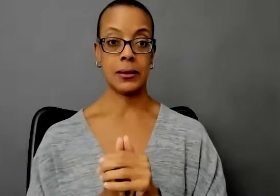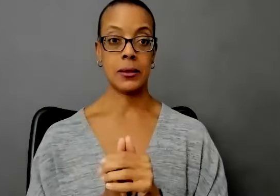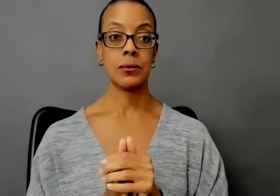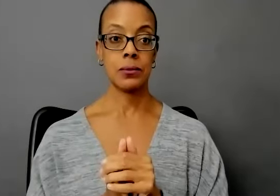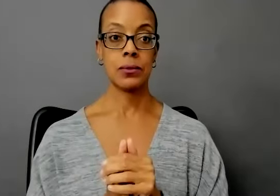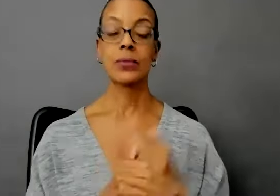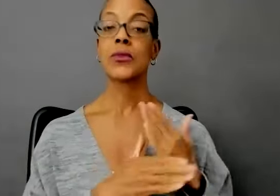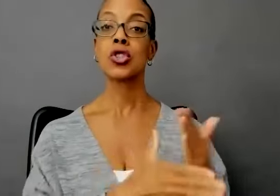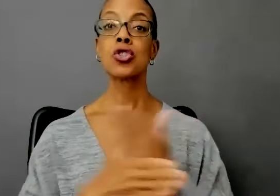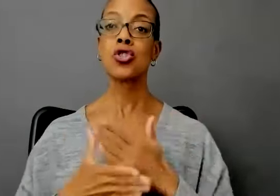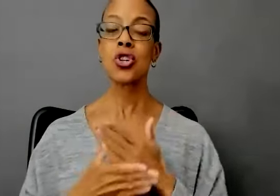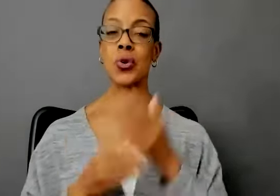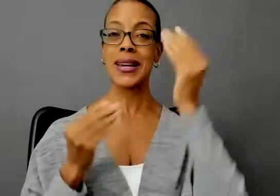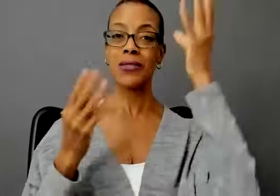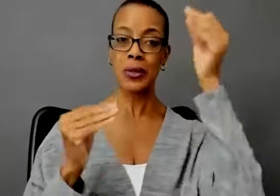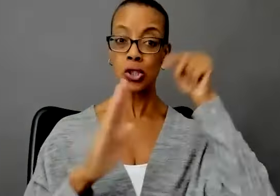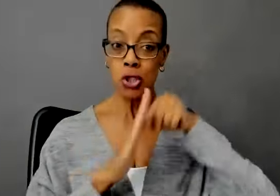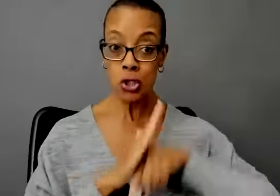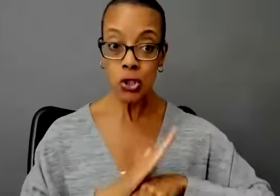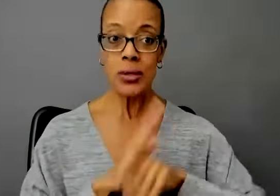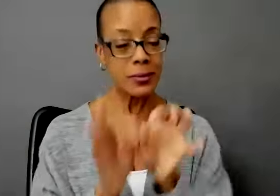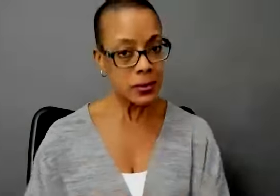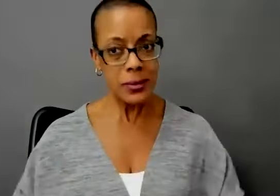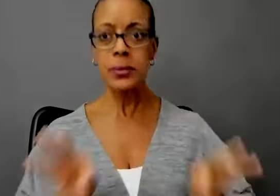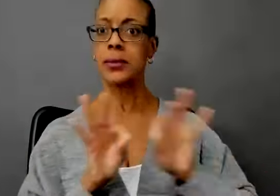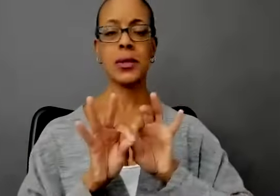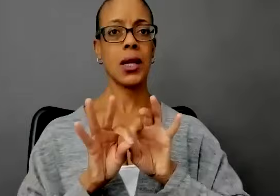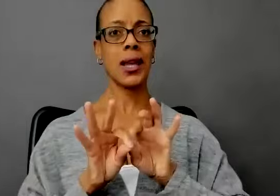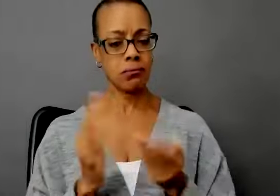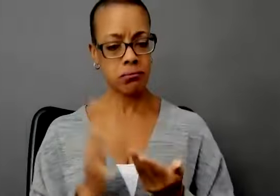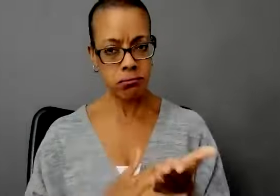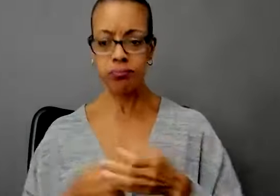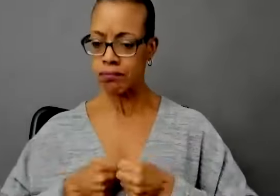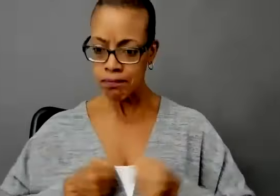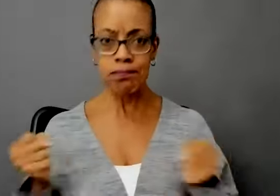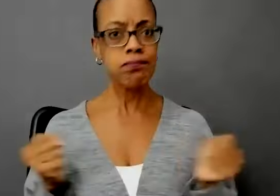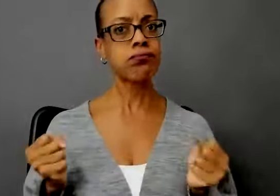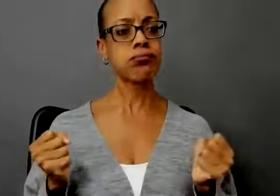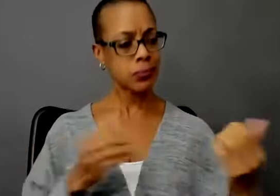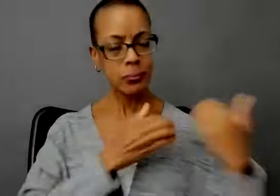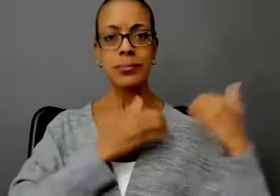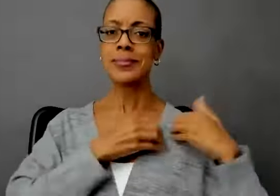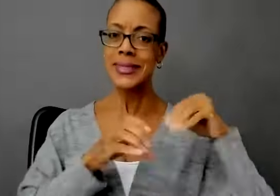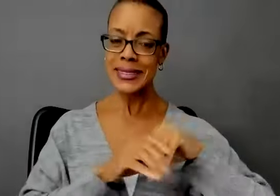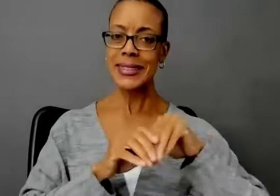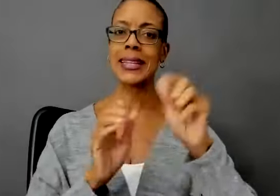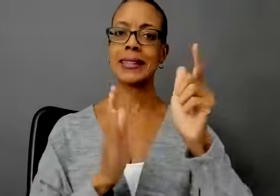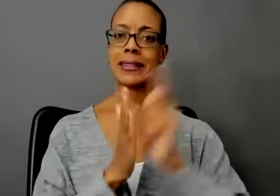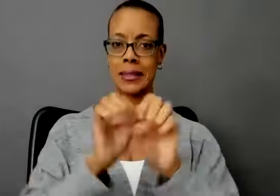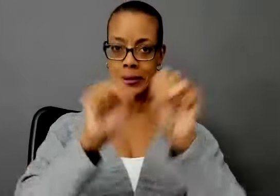about legal changes is essential for fostering transparency and accountability within our legal system. Again, too